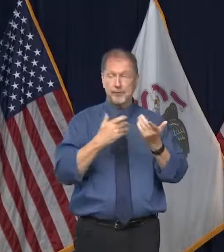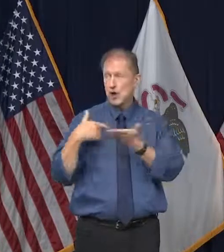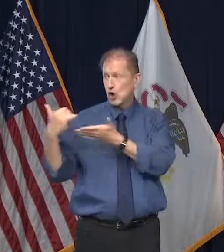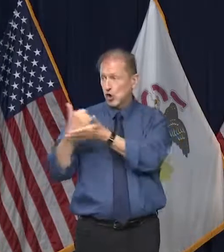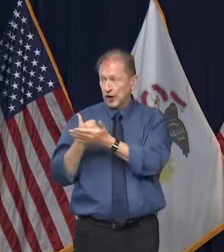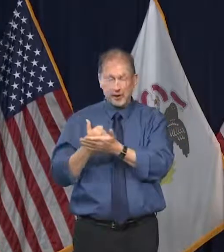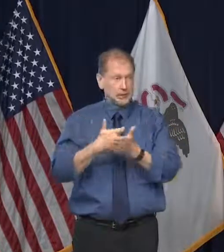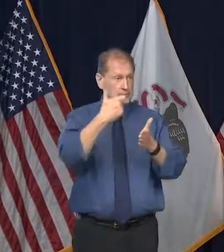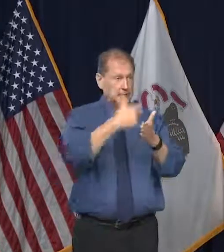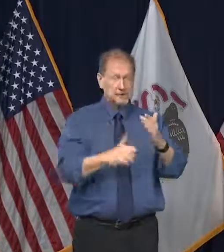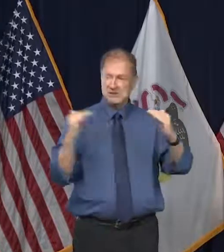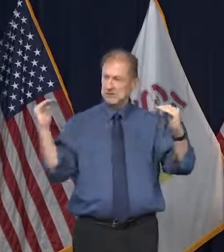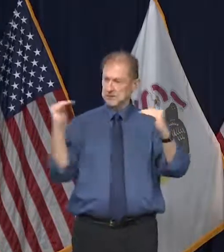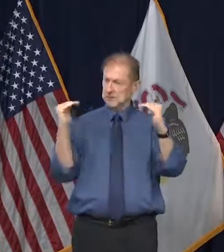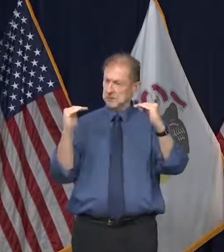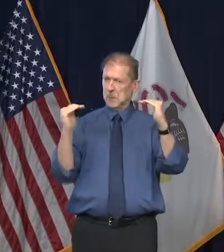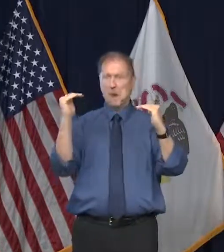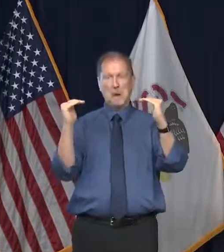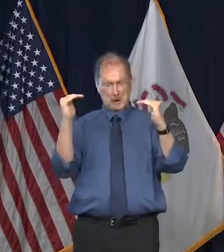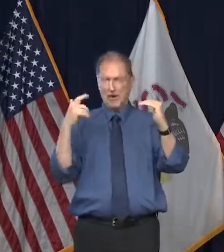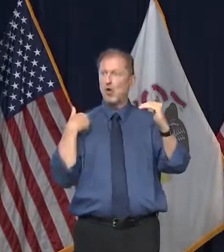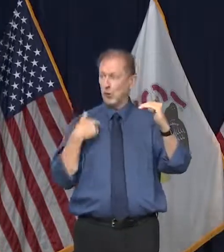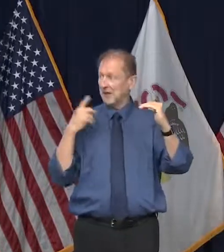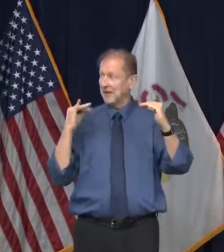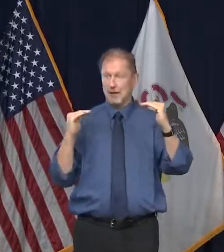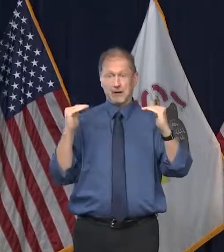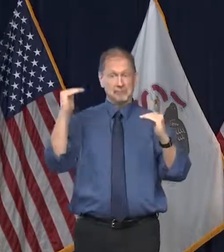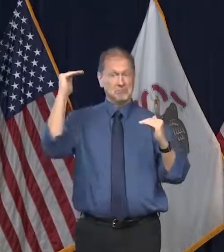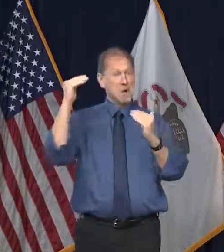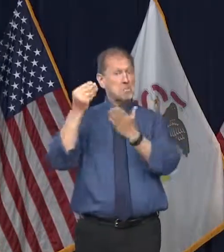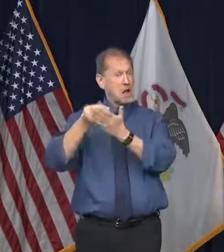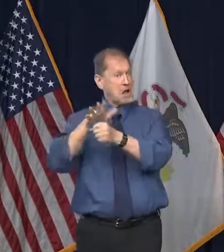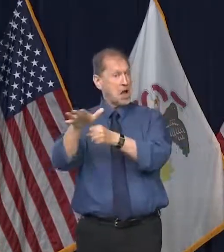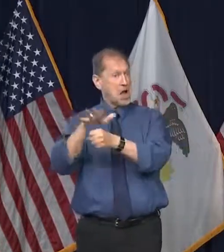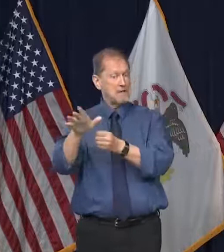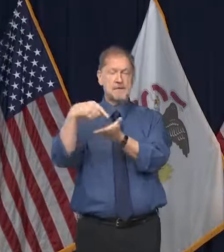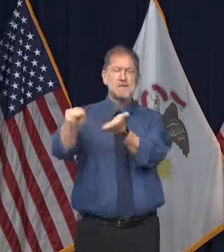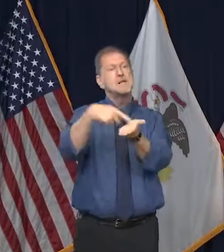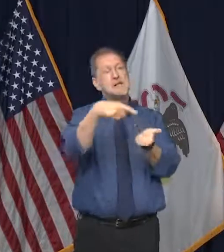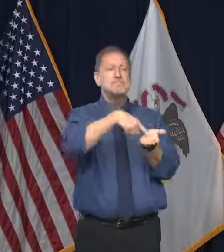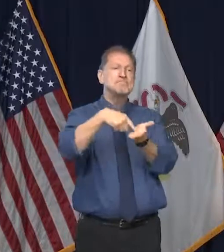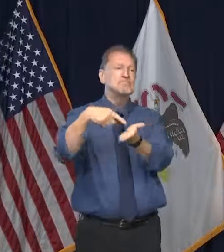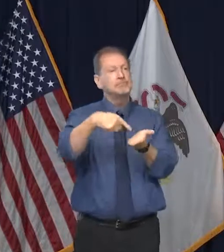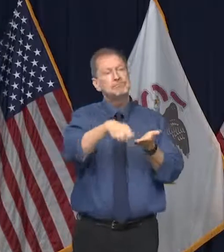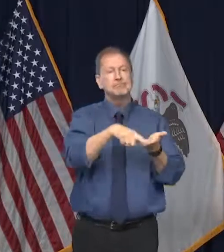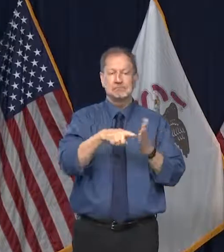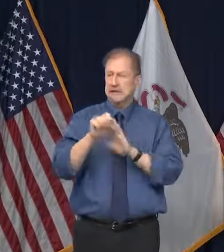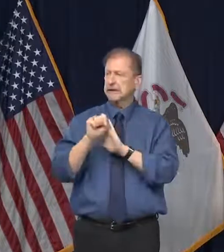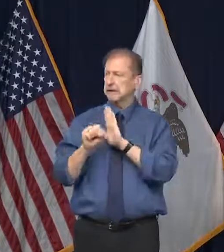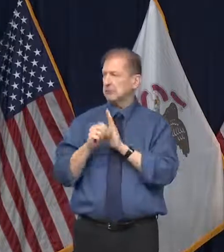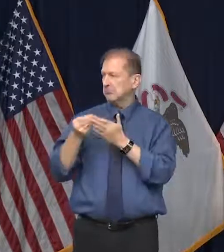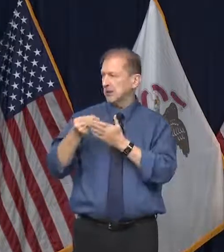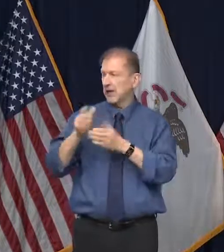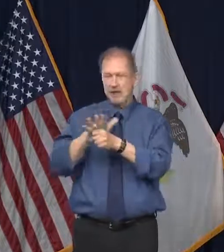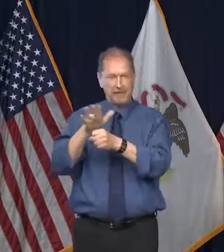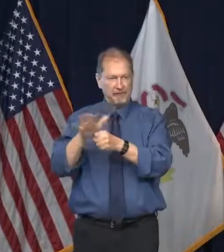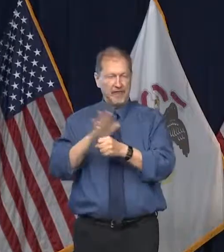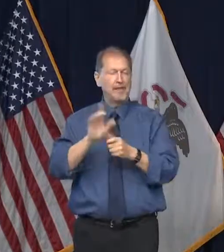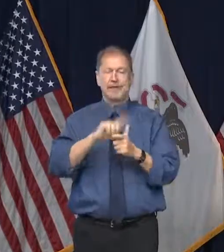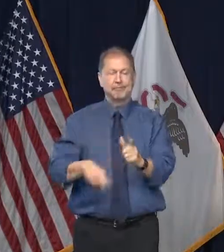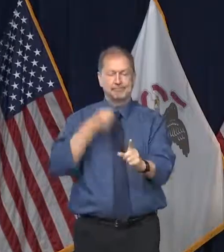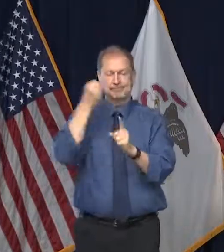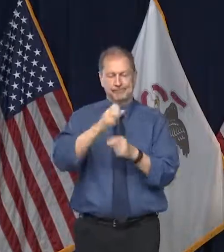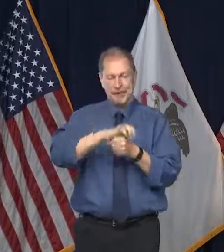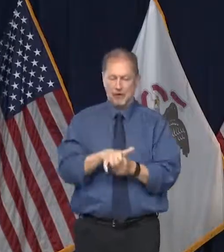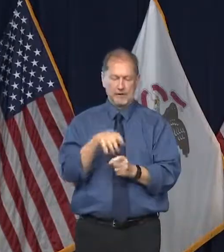budget, and we were running ahead on that budget. We actually had a surplus running under the budget that I got passed. But along came a pandemic, and that'll